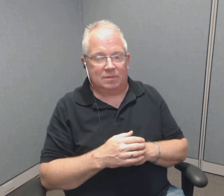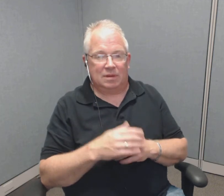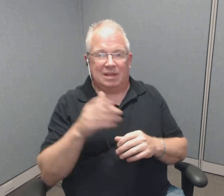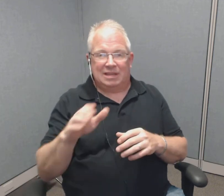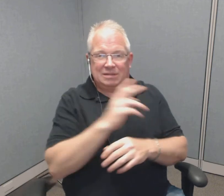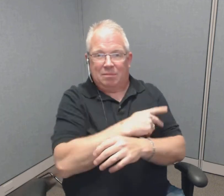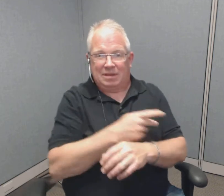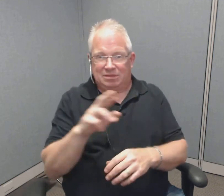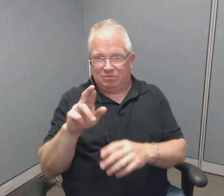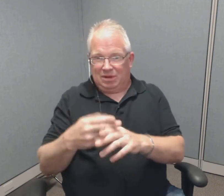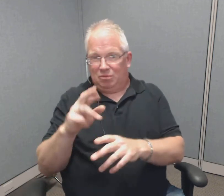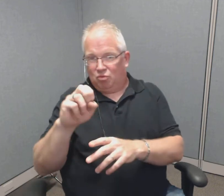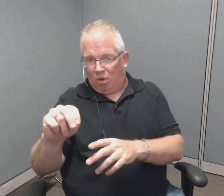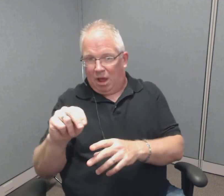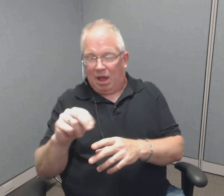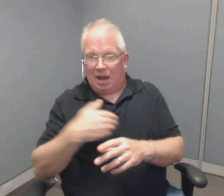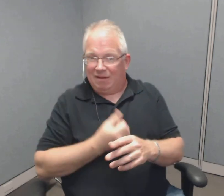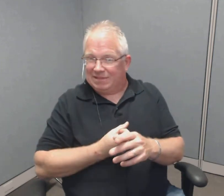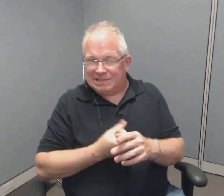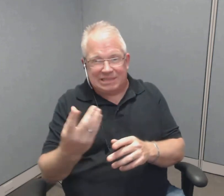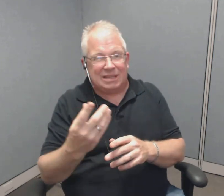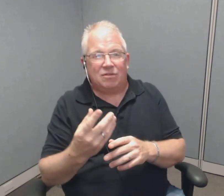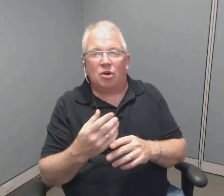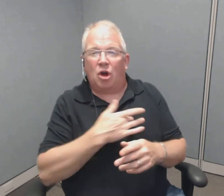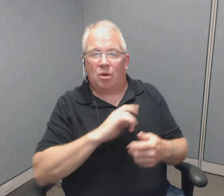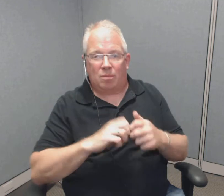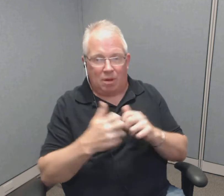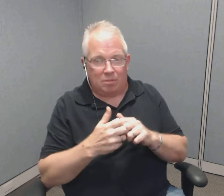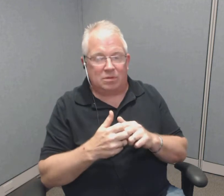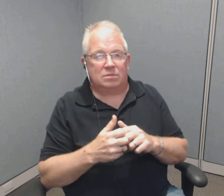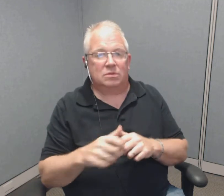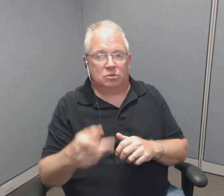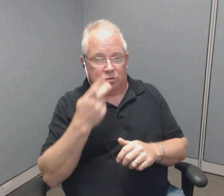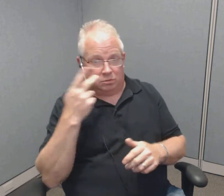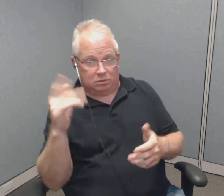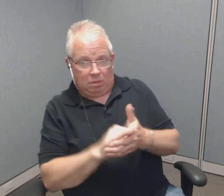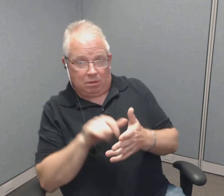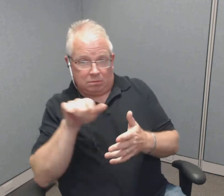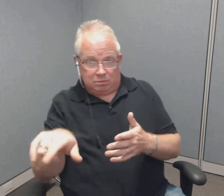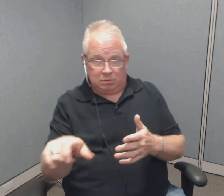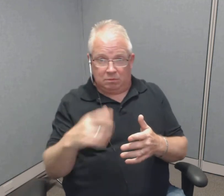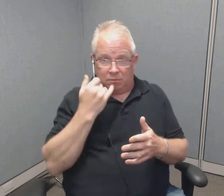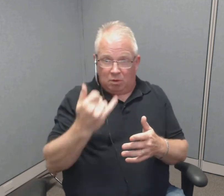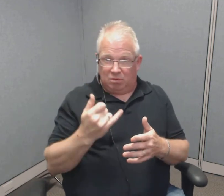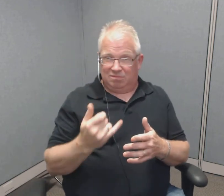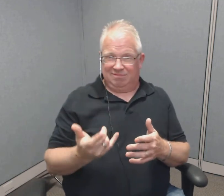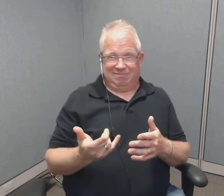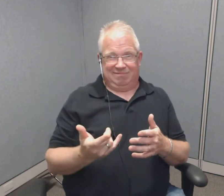patient, Ron Thompson, is dealing with several significant heart issues. You saw that on a phone. Didn't you just,